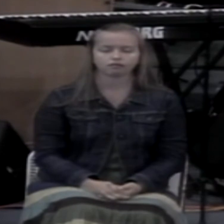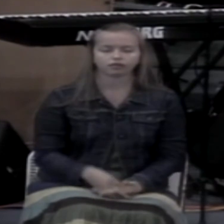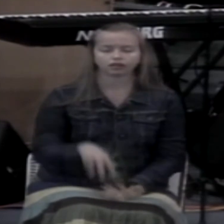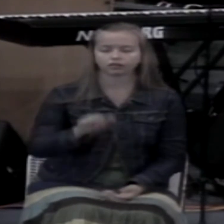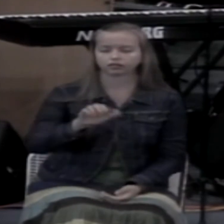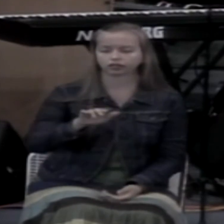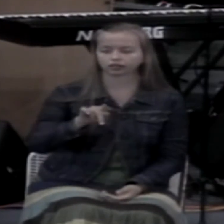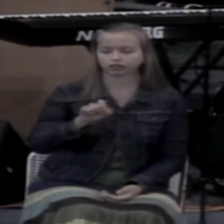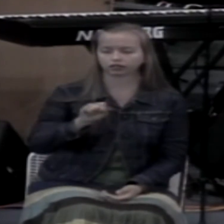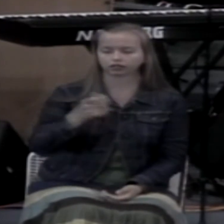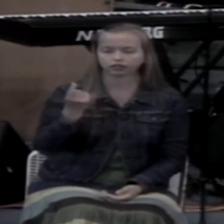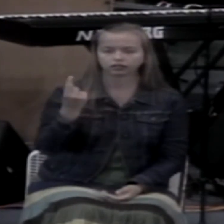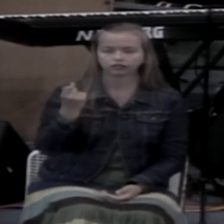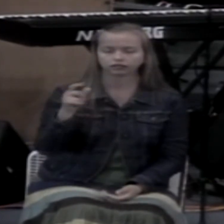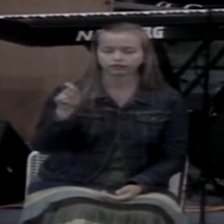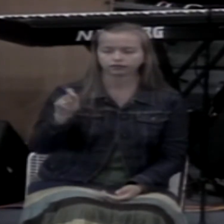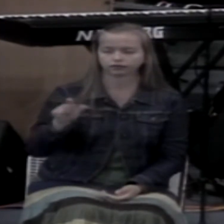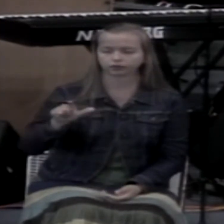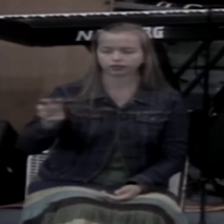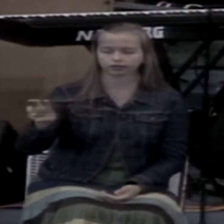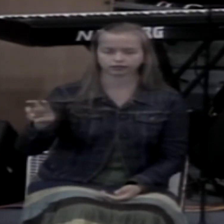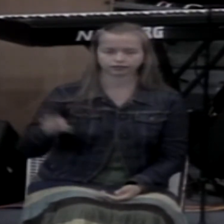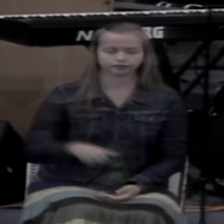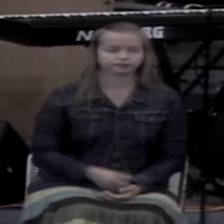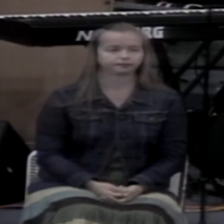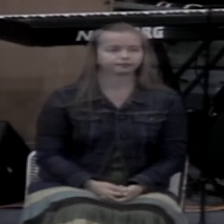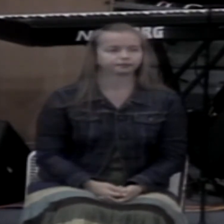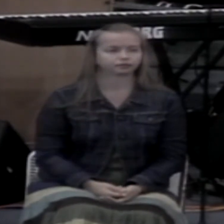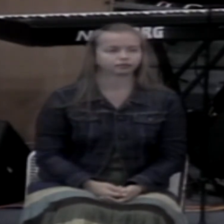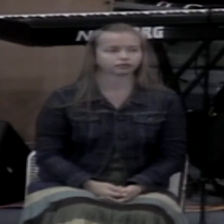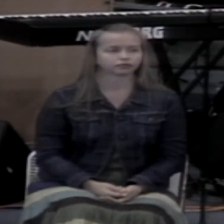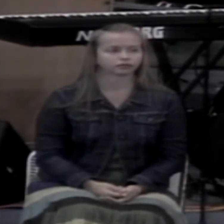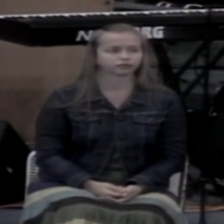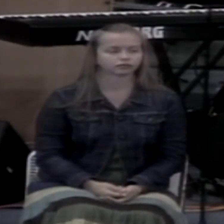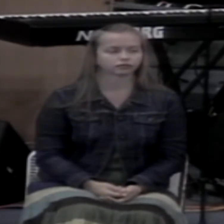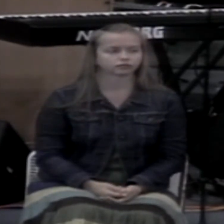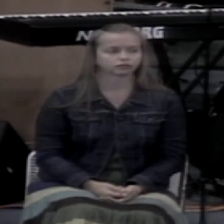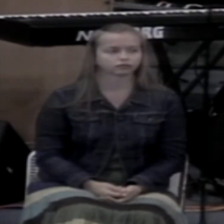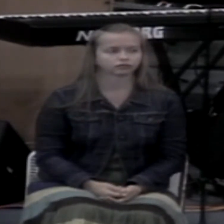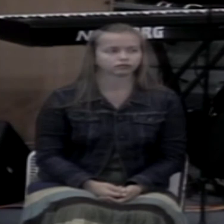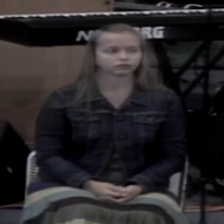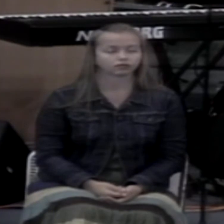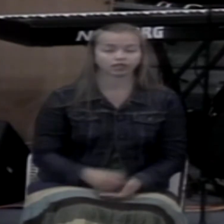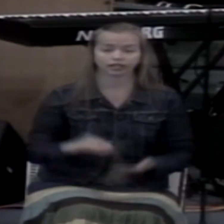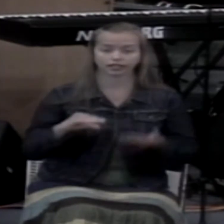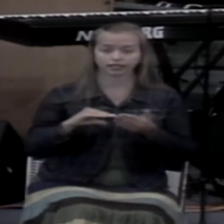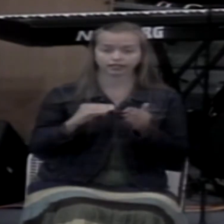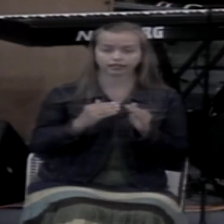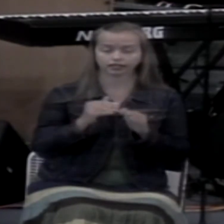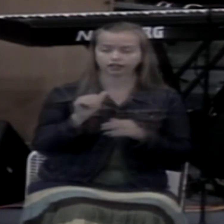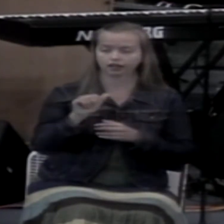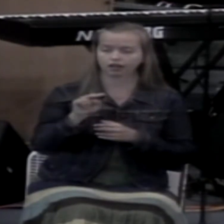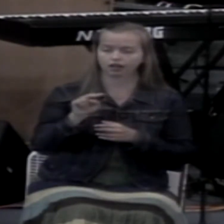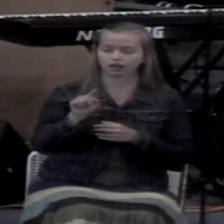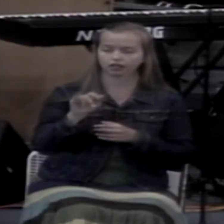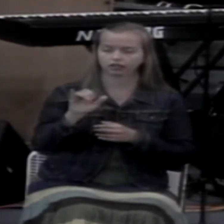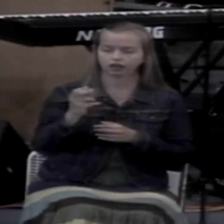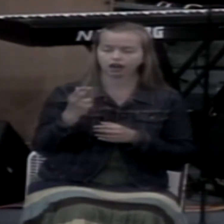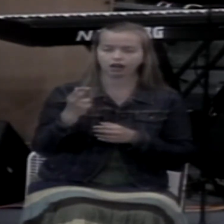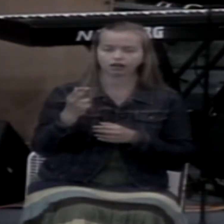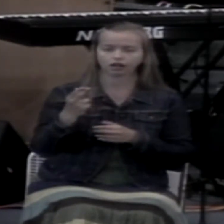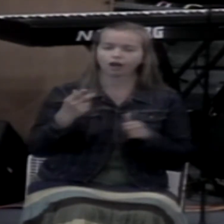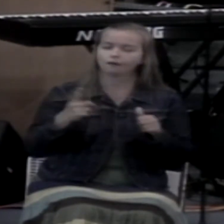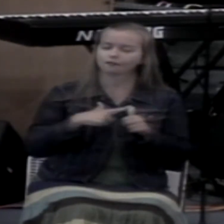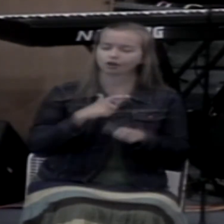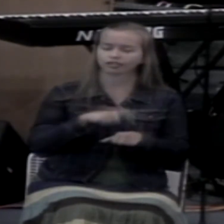like him. When I was a child, I wanted to be like my dad. Several of his sisters, knowing